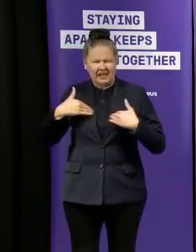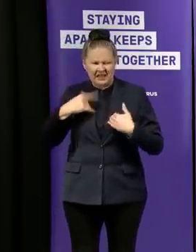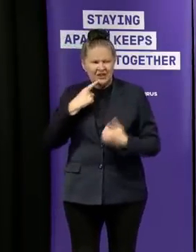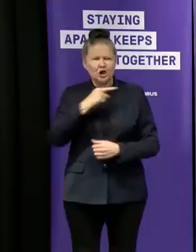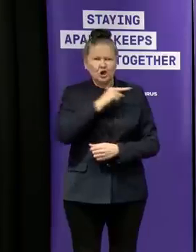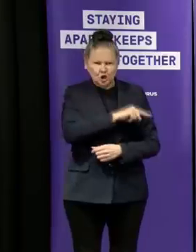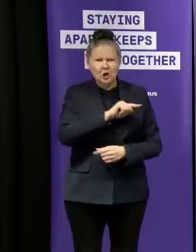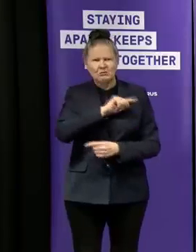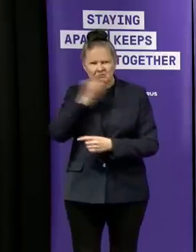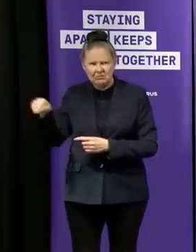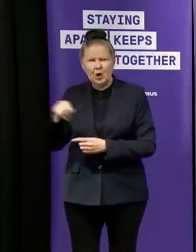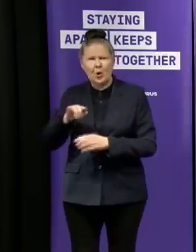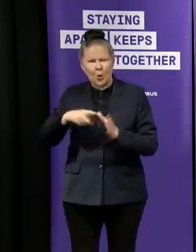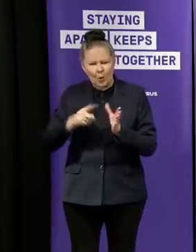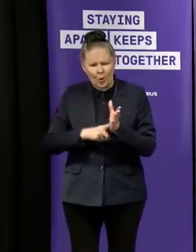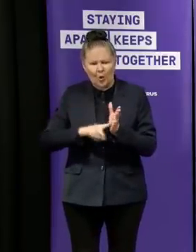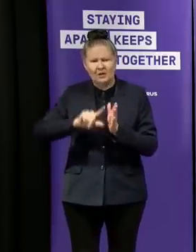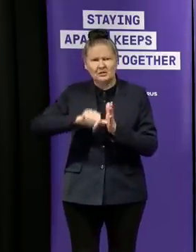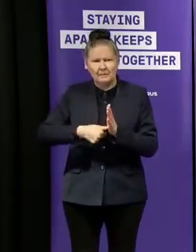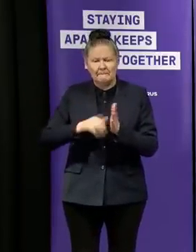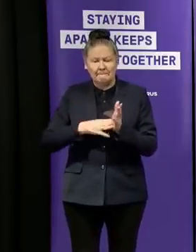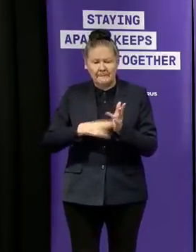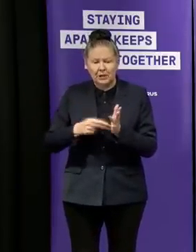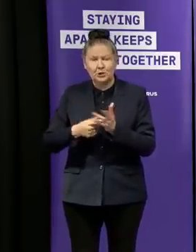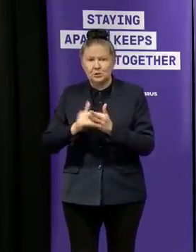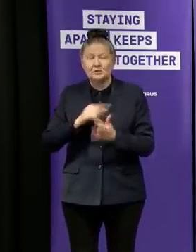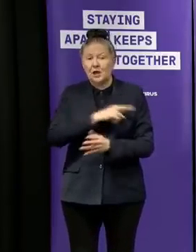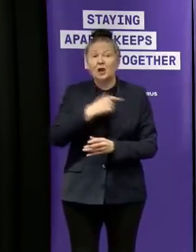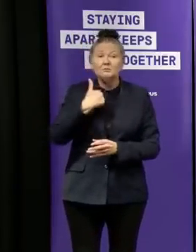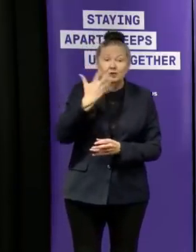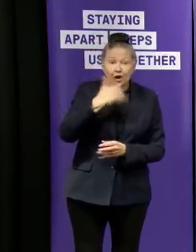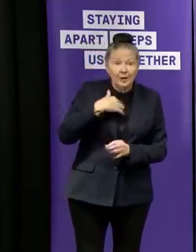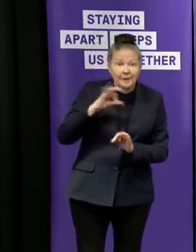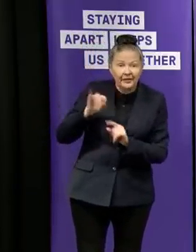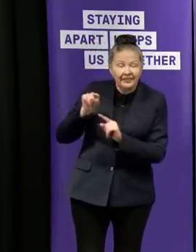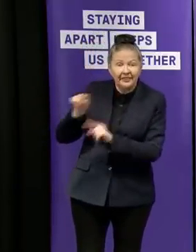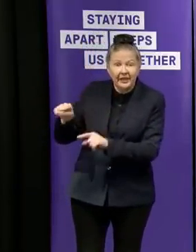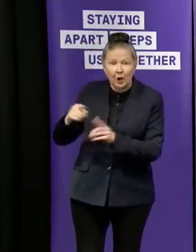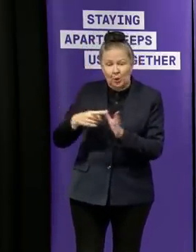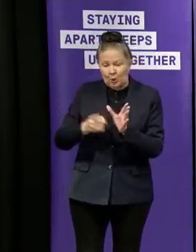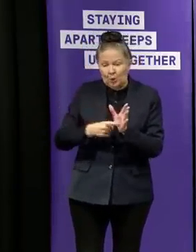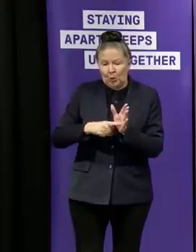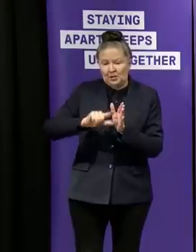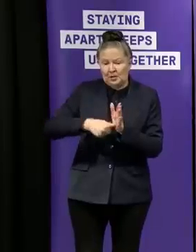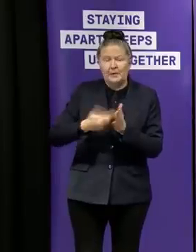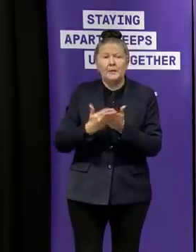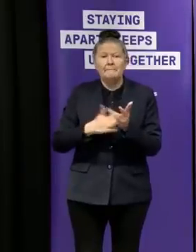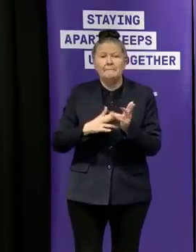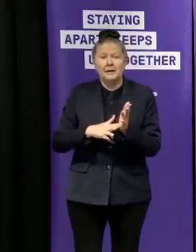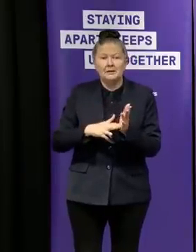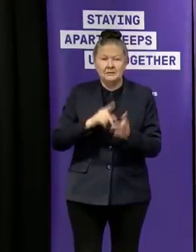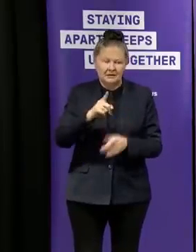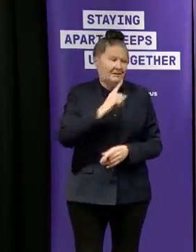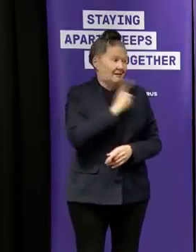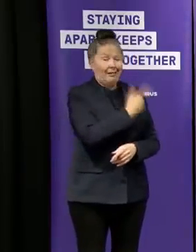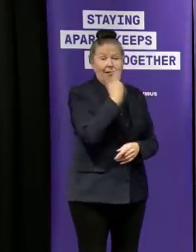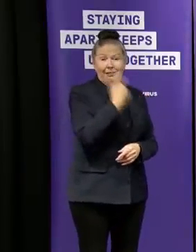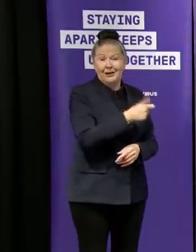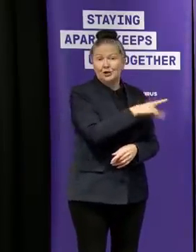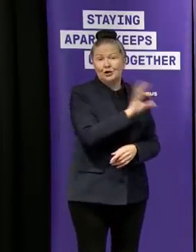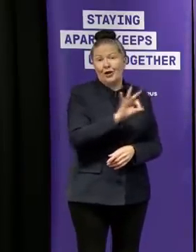Tuesday. So I wasn't there the whole time on a Monday. I think that's been made clear. Convenient that you weren't there for